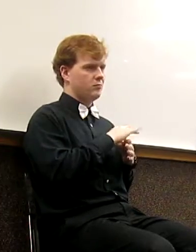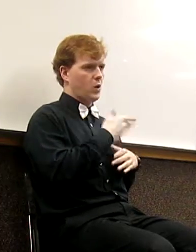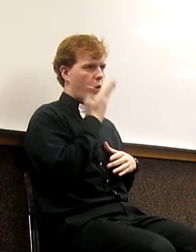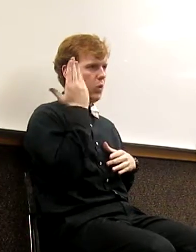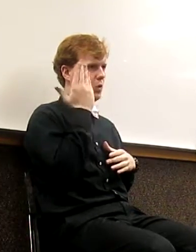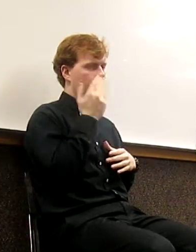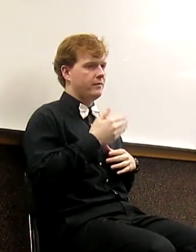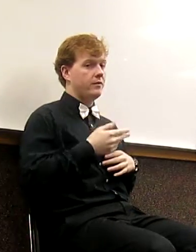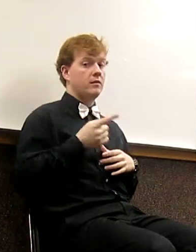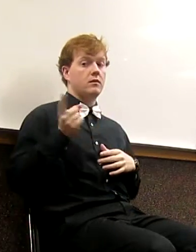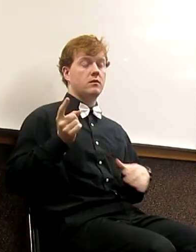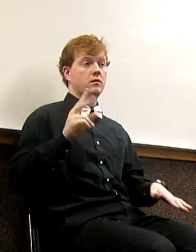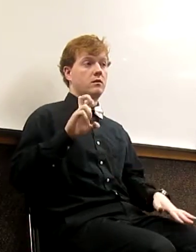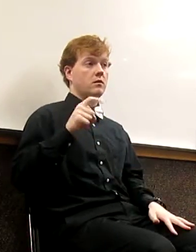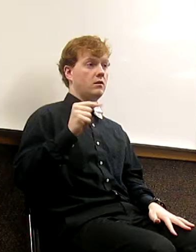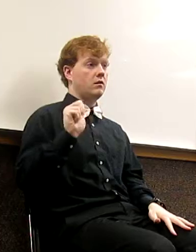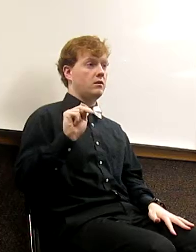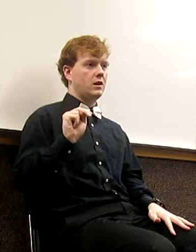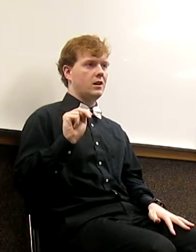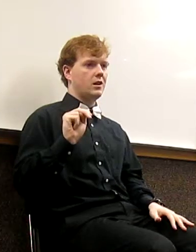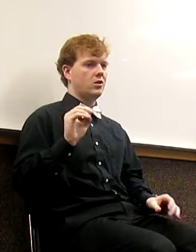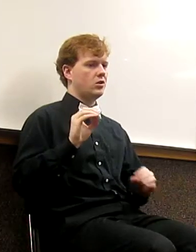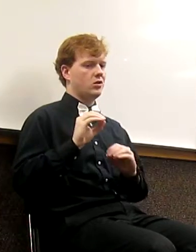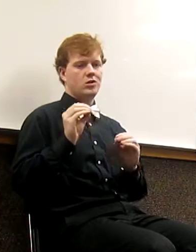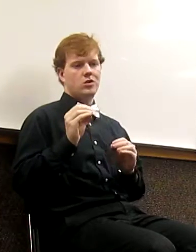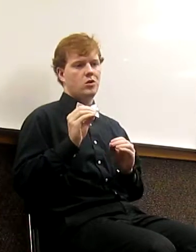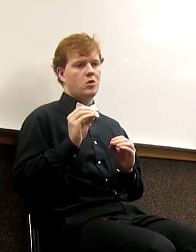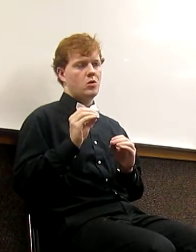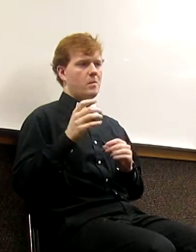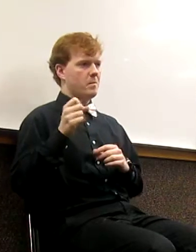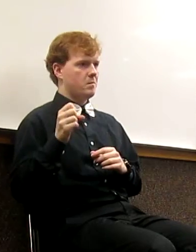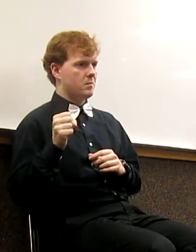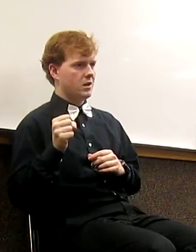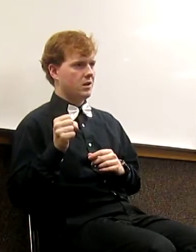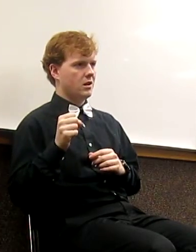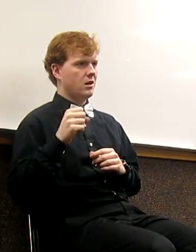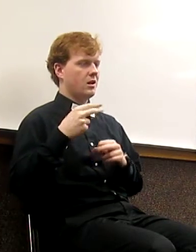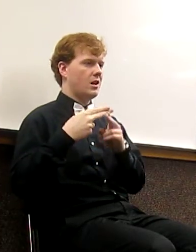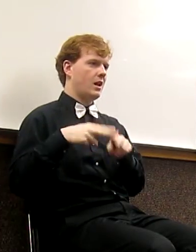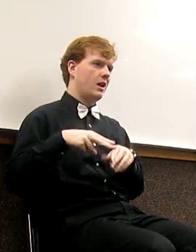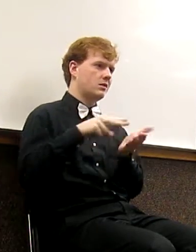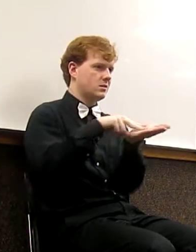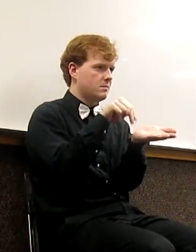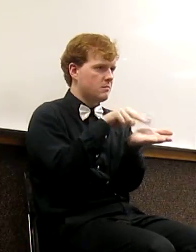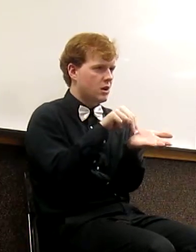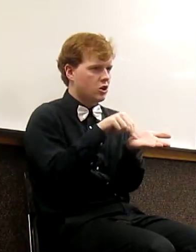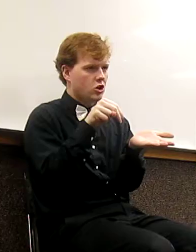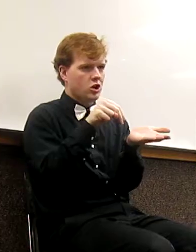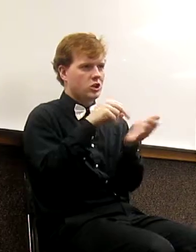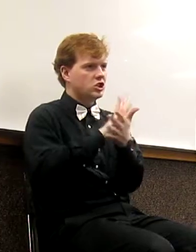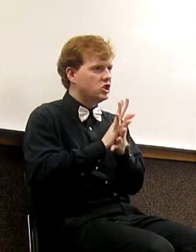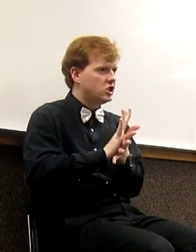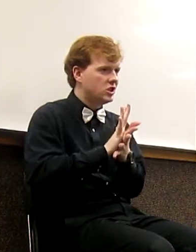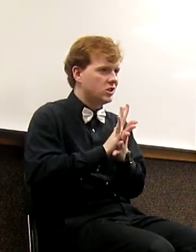don't eat animal products. Okay, so what does that include that vegetarians eat? Milk, eggs, butter, stuff like that, cheese,